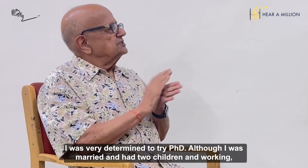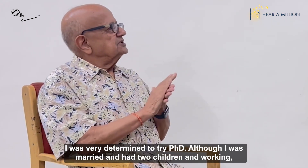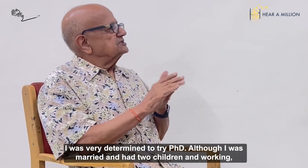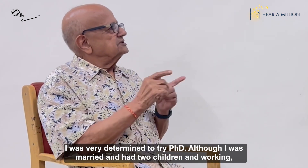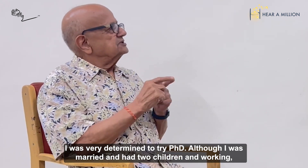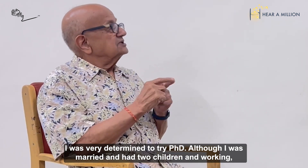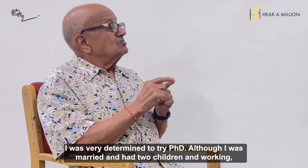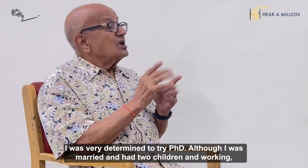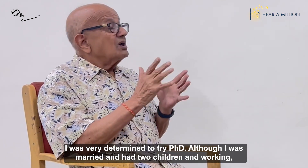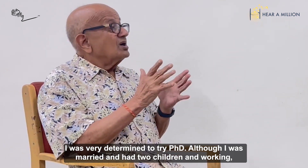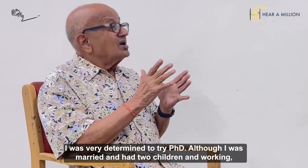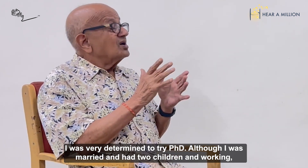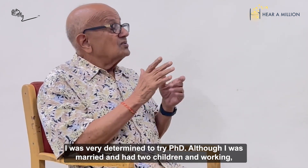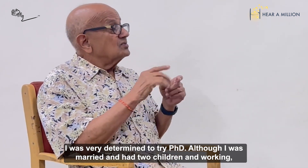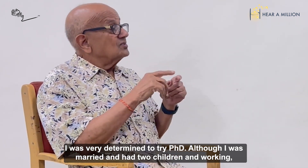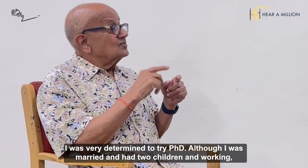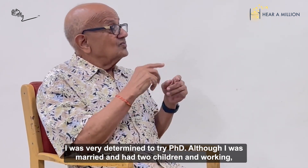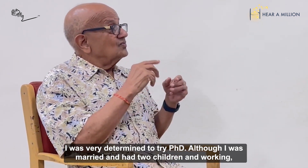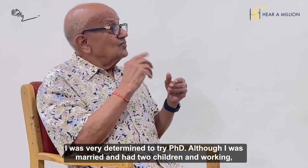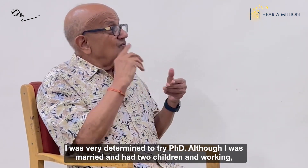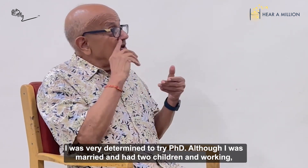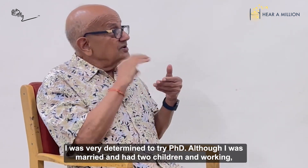although I was married and had 2 children and working.